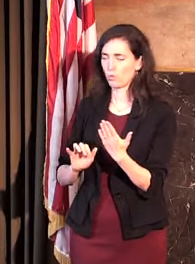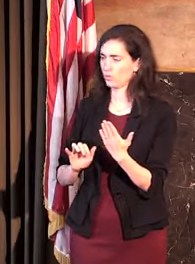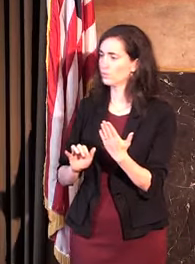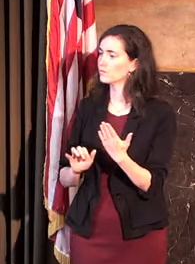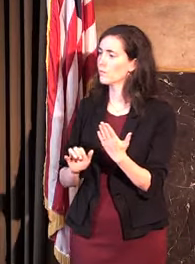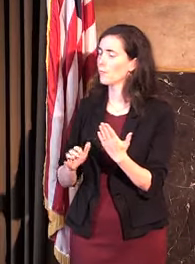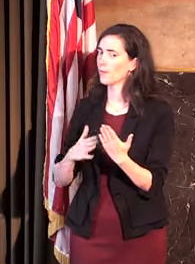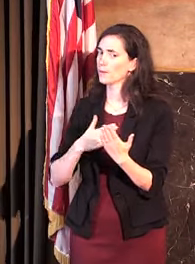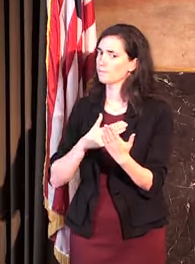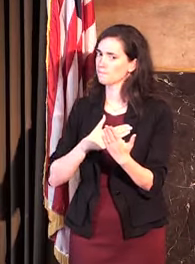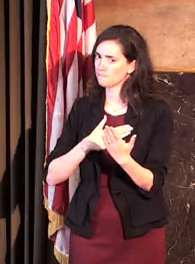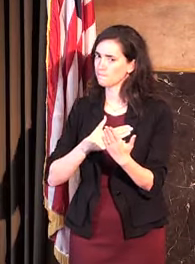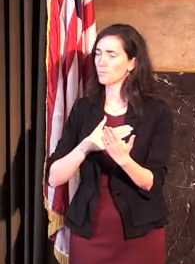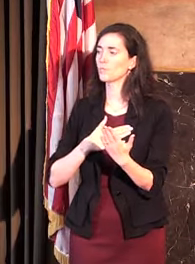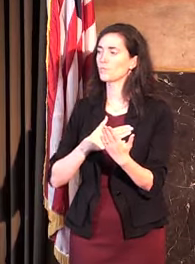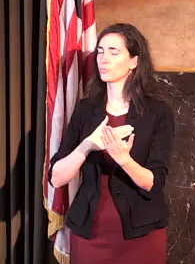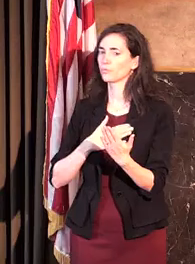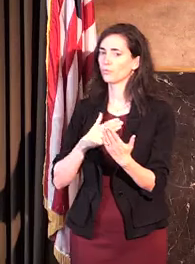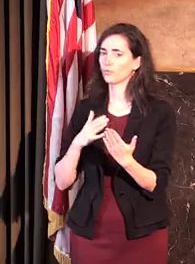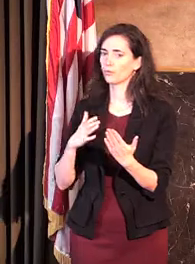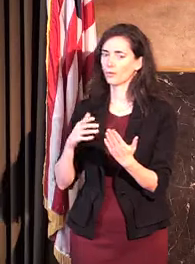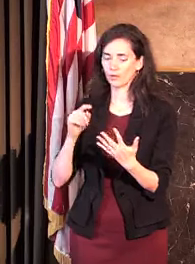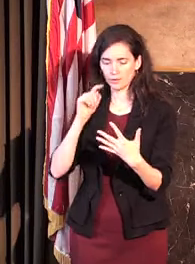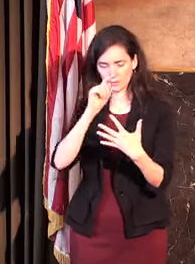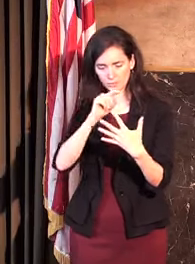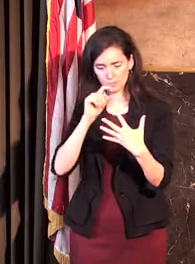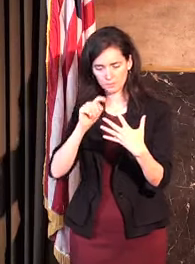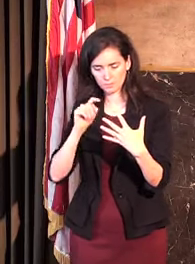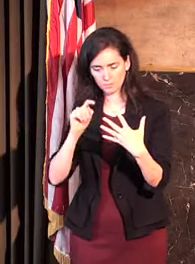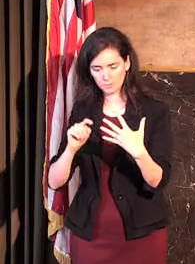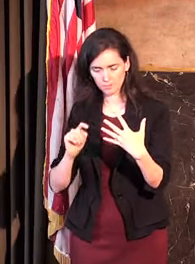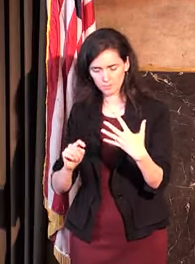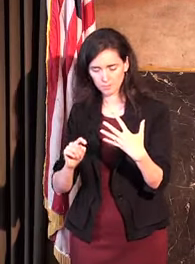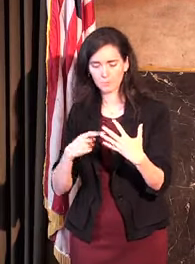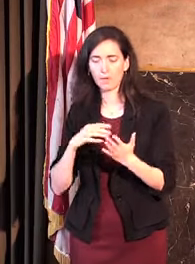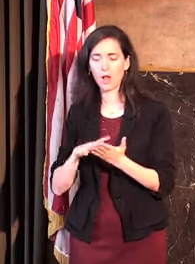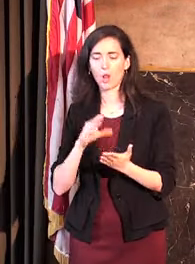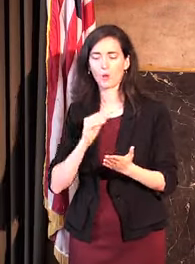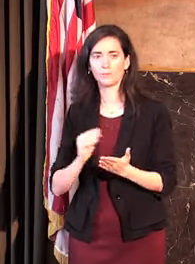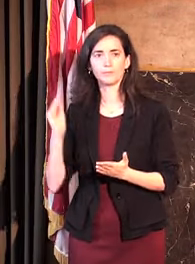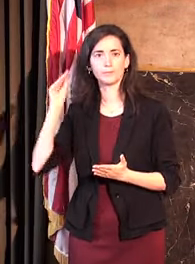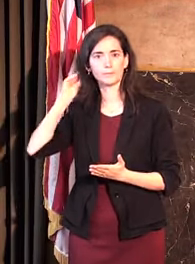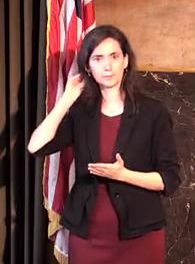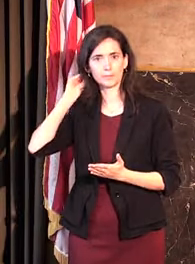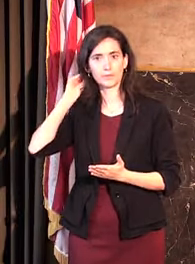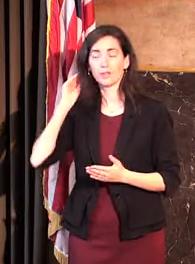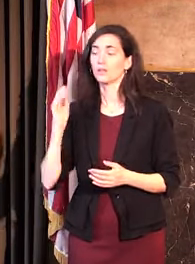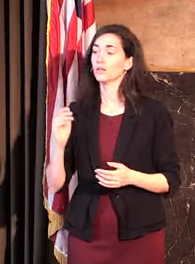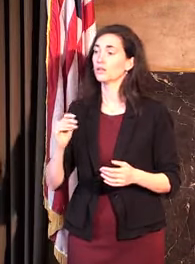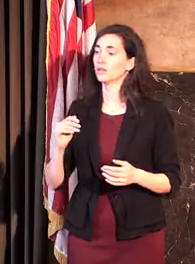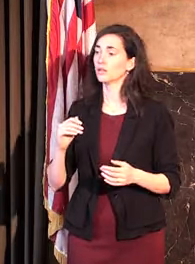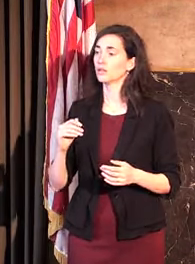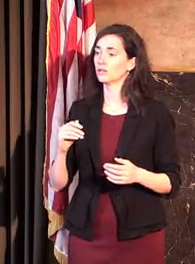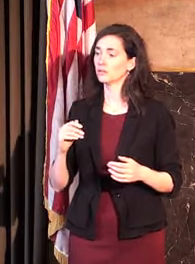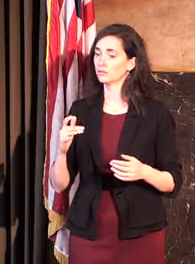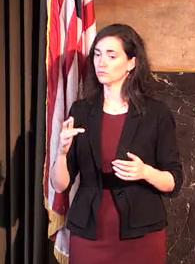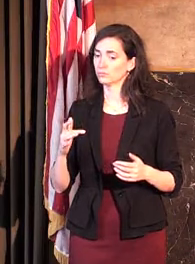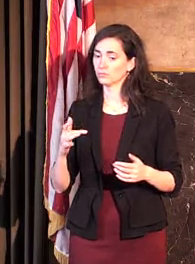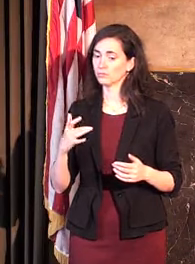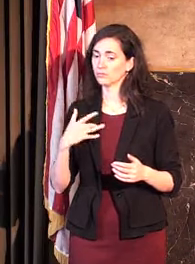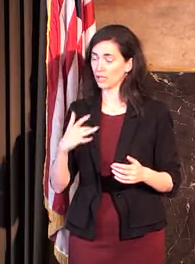my inclination that the vaccine will be added to the schedule that pertains